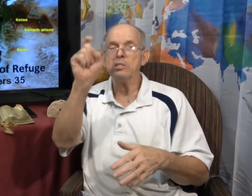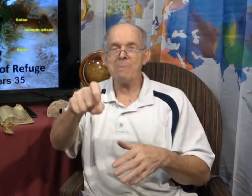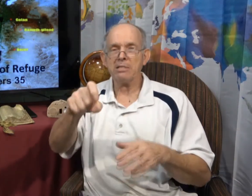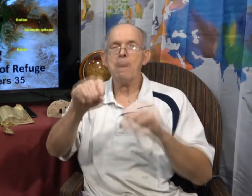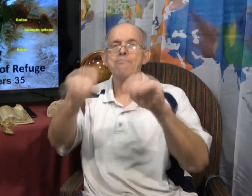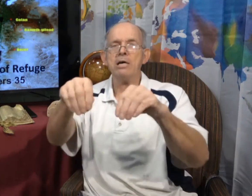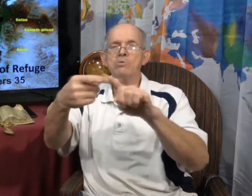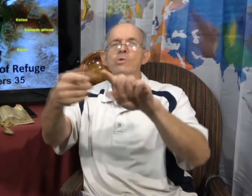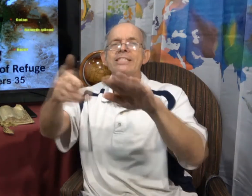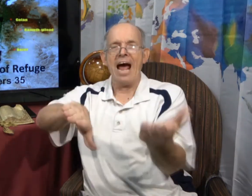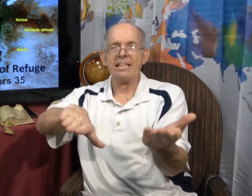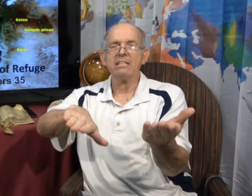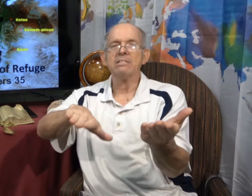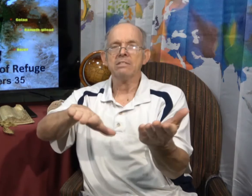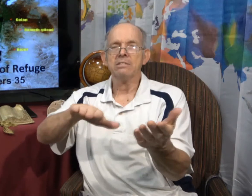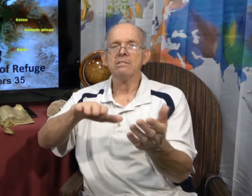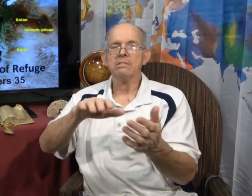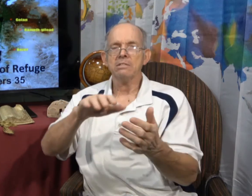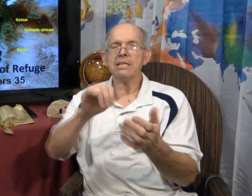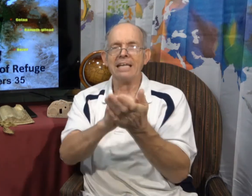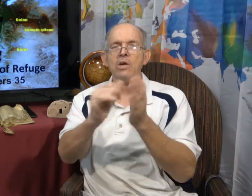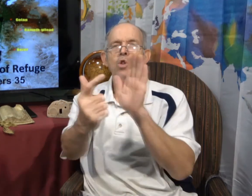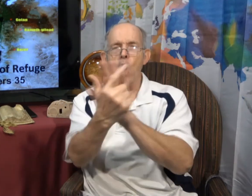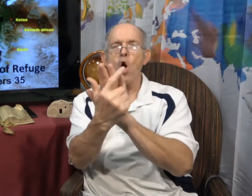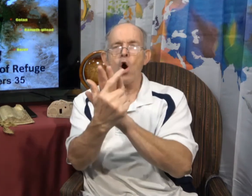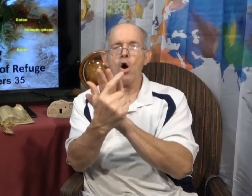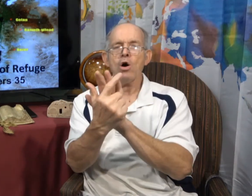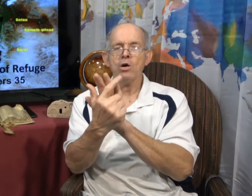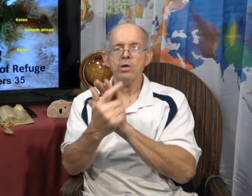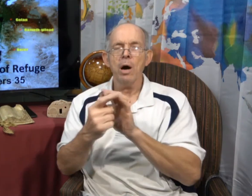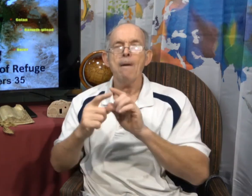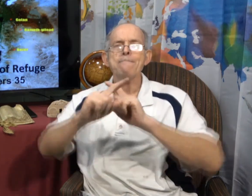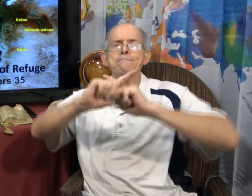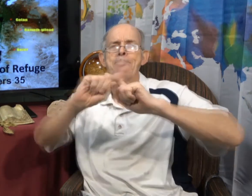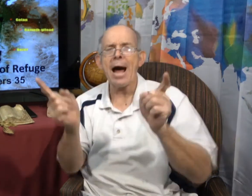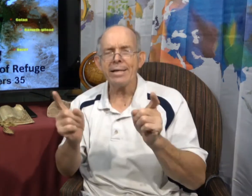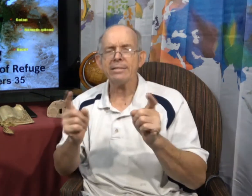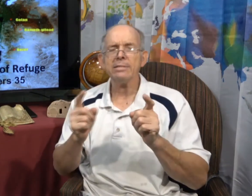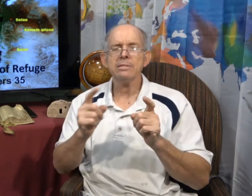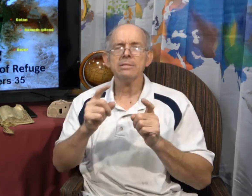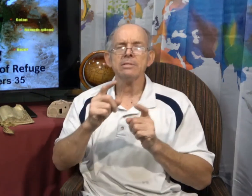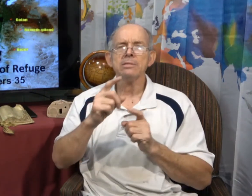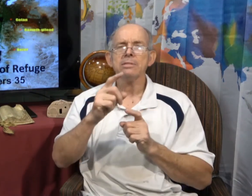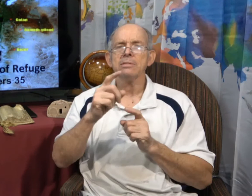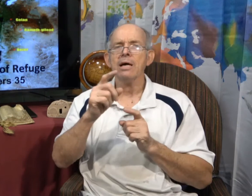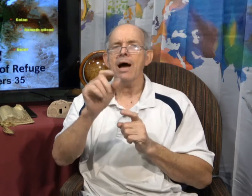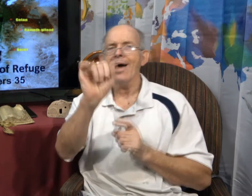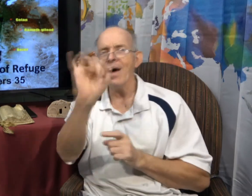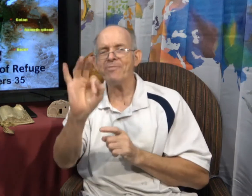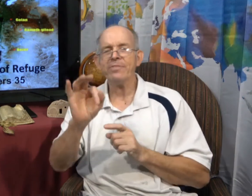much bad with that. That's law. Bad. If